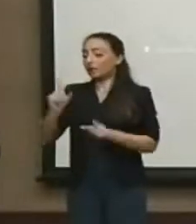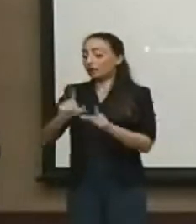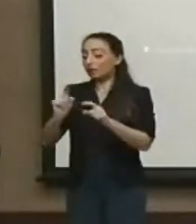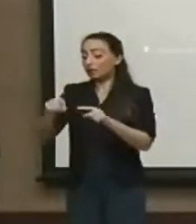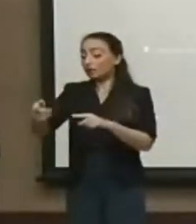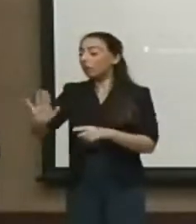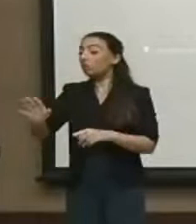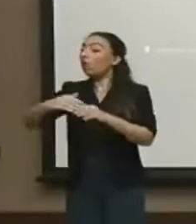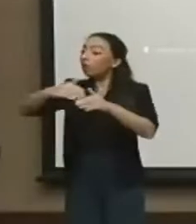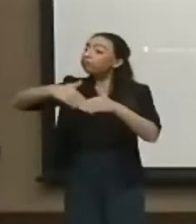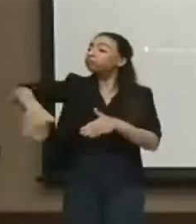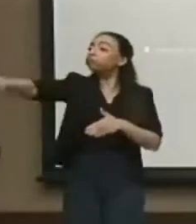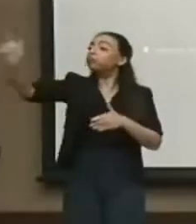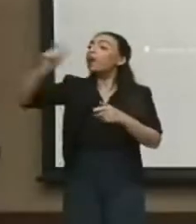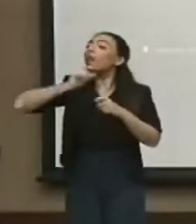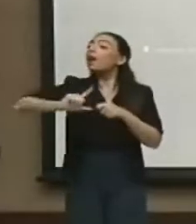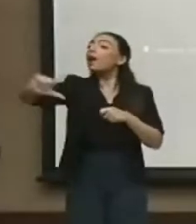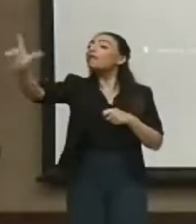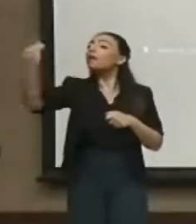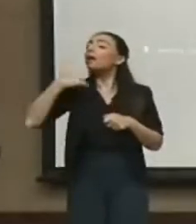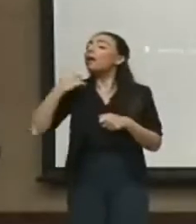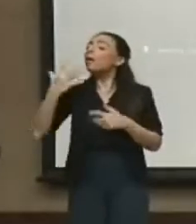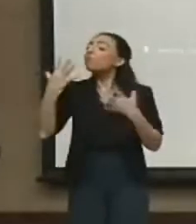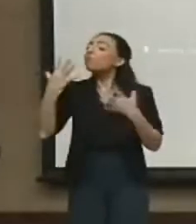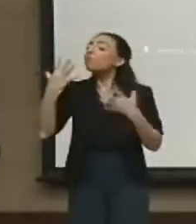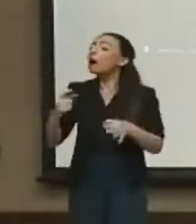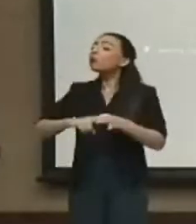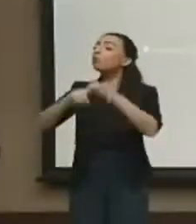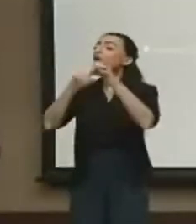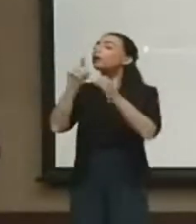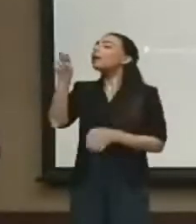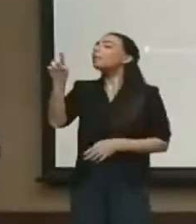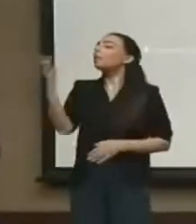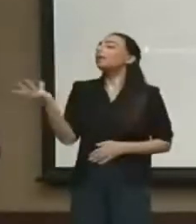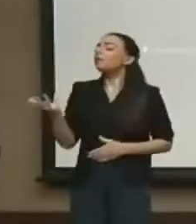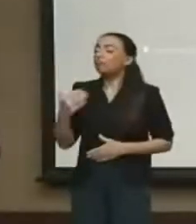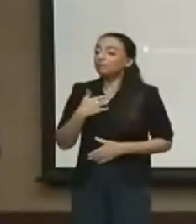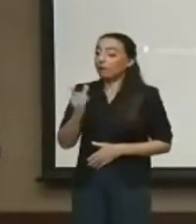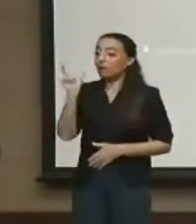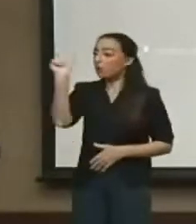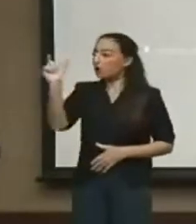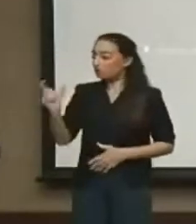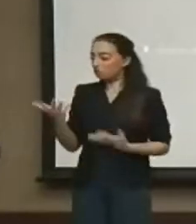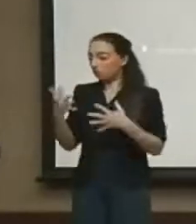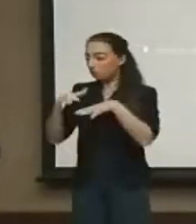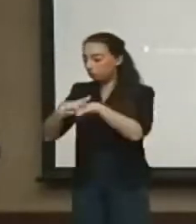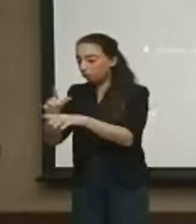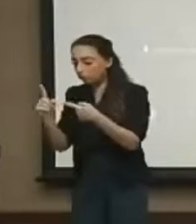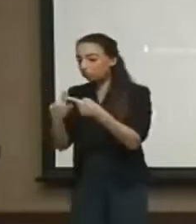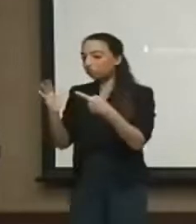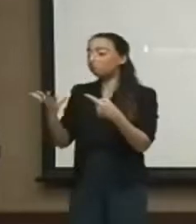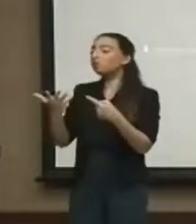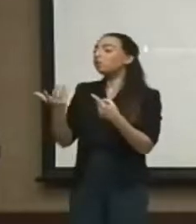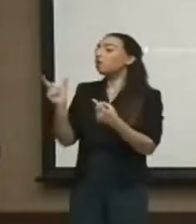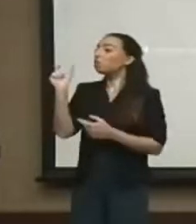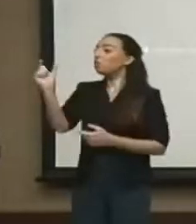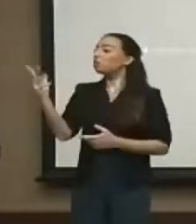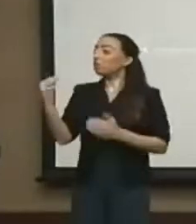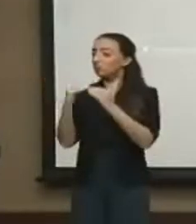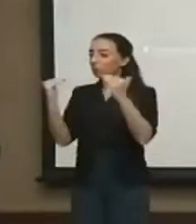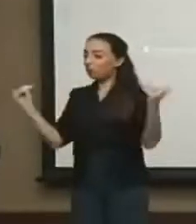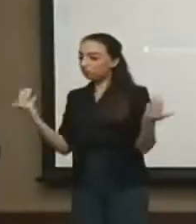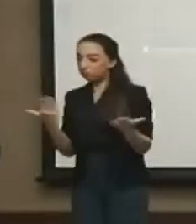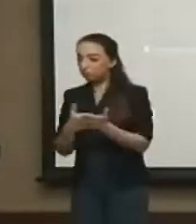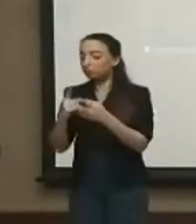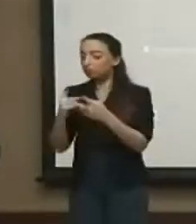for onwards. What is quality education? We've heard all these terms about inclusion, about